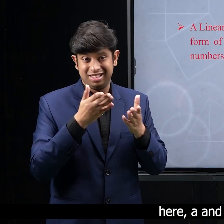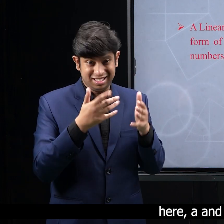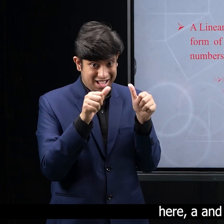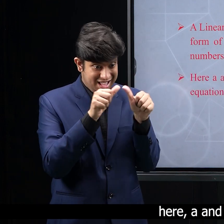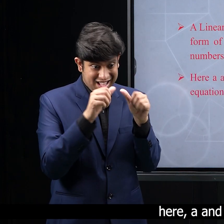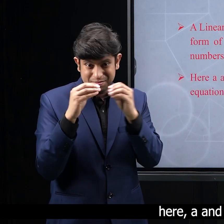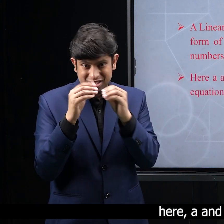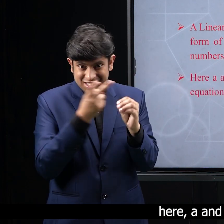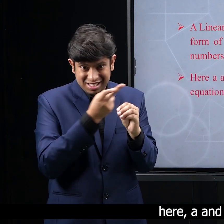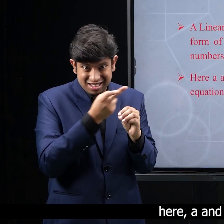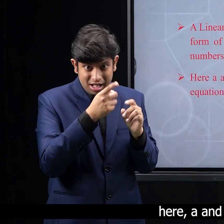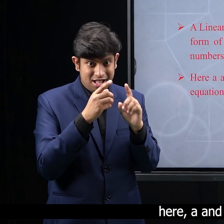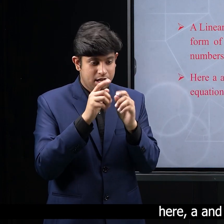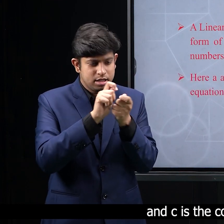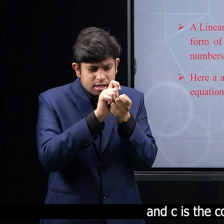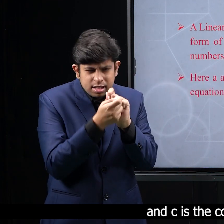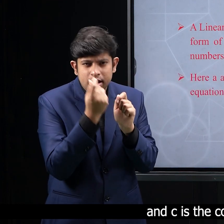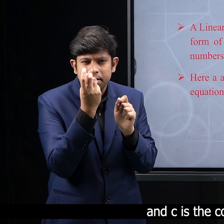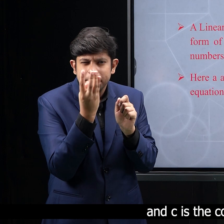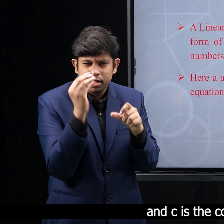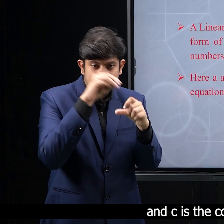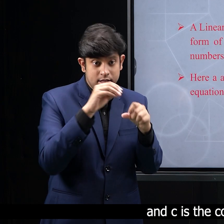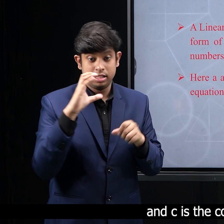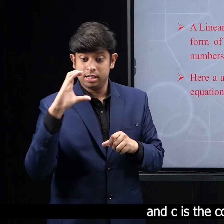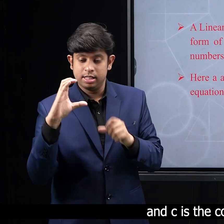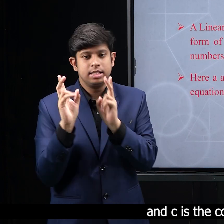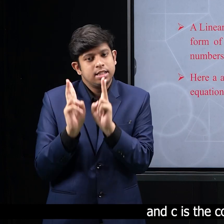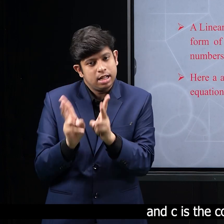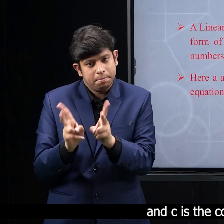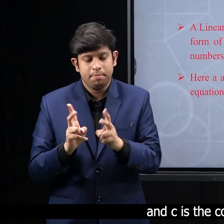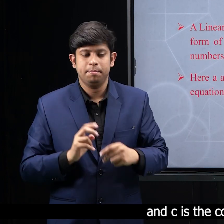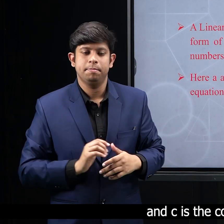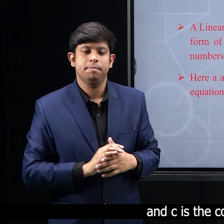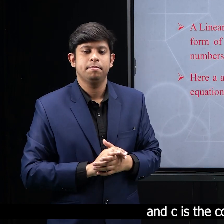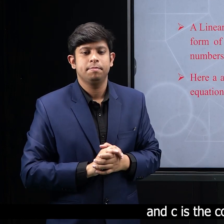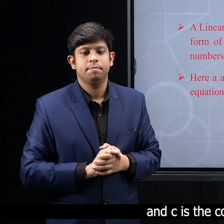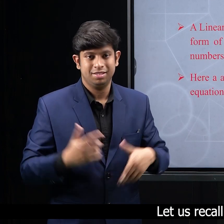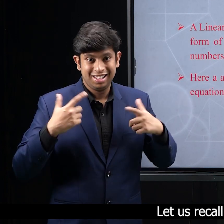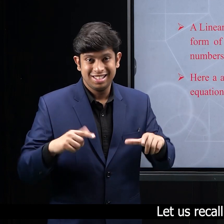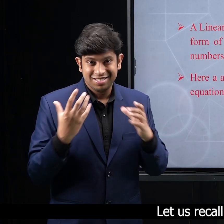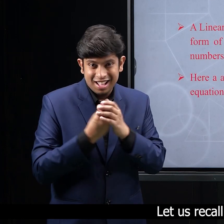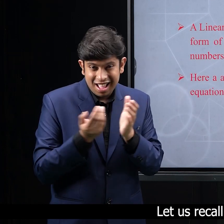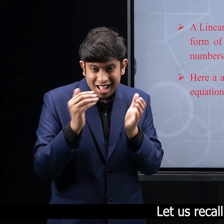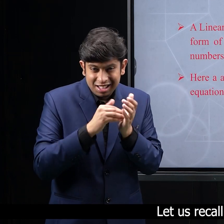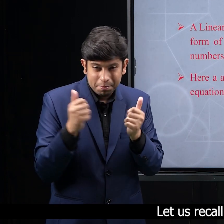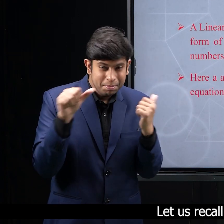Here a and b are the coefficients and c is the constant of the equation. Let us recall through the